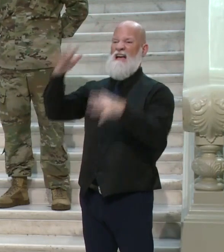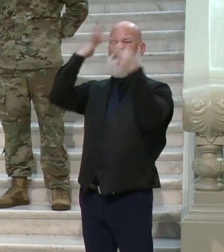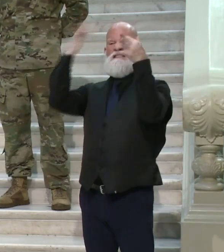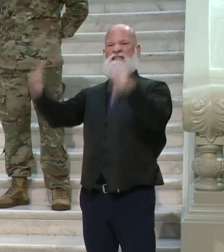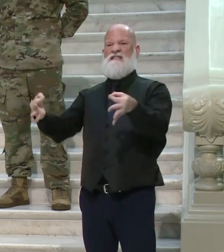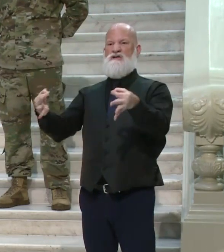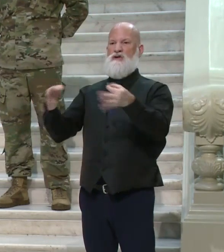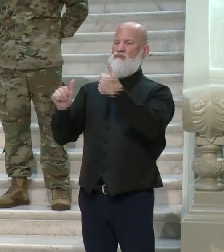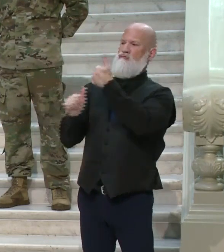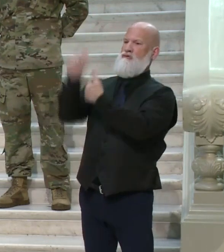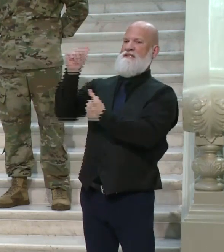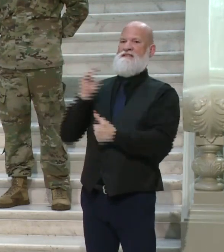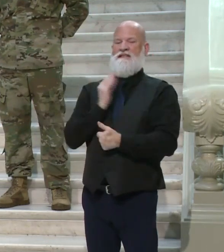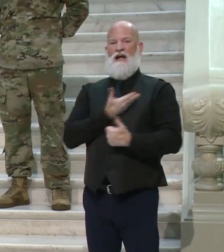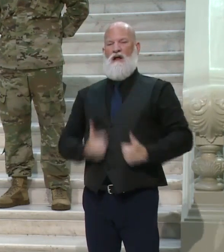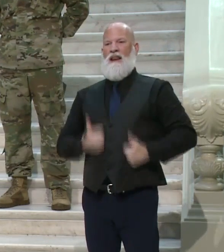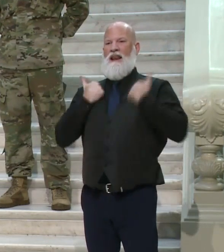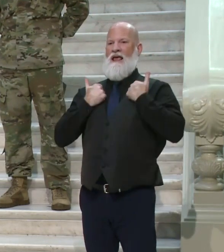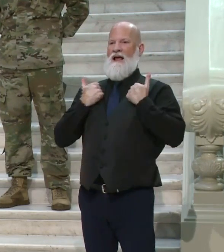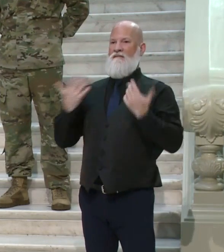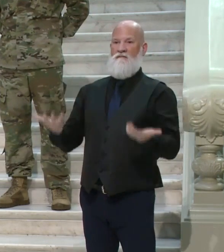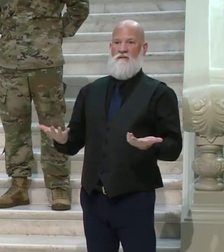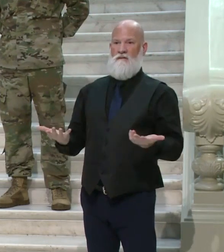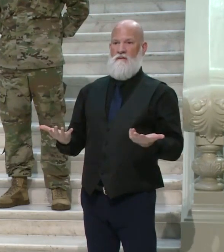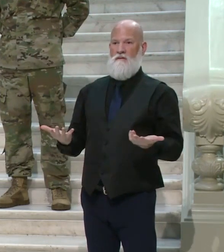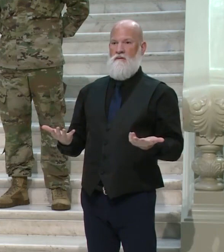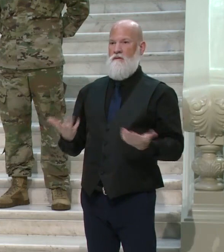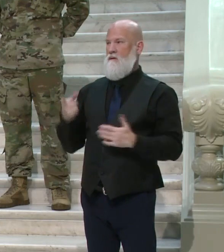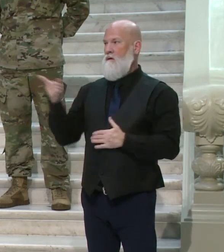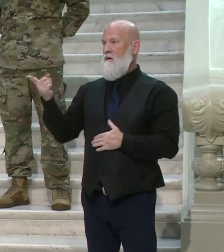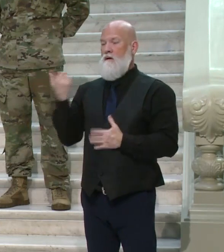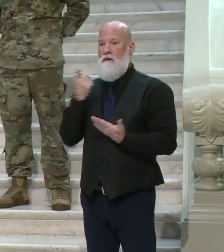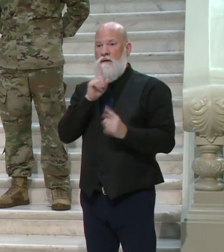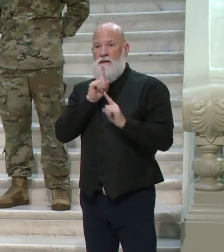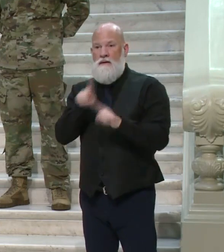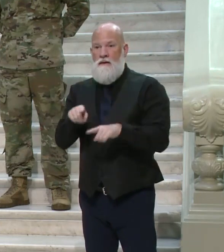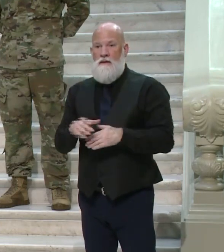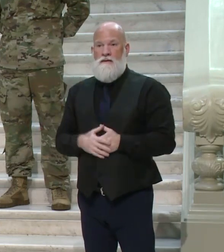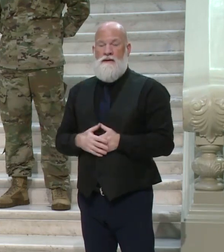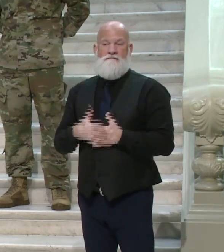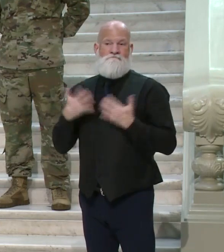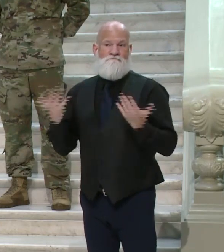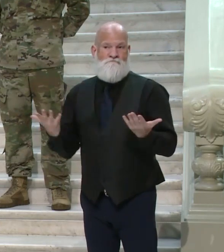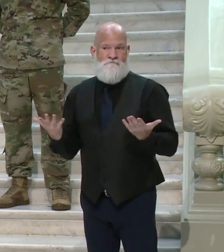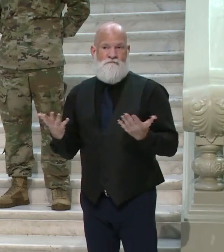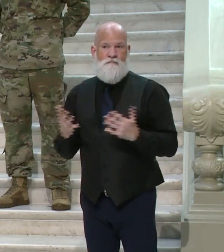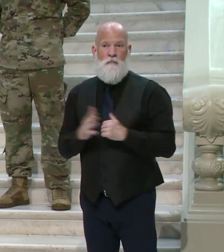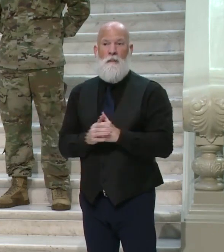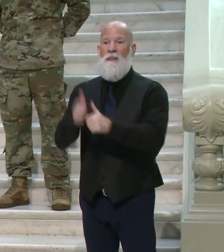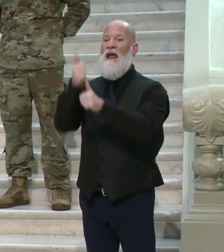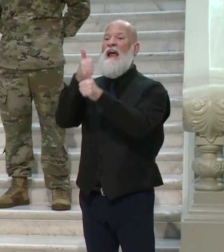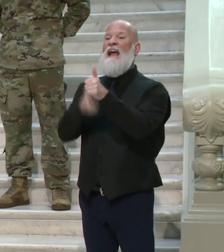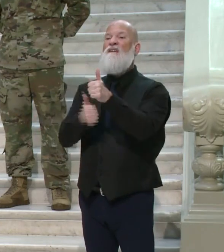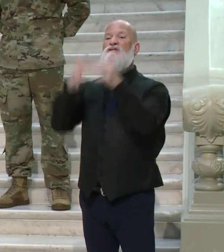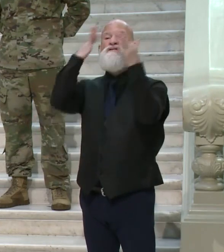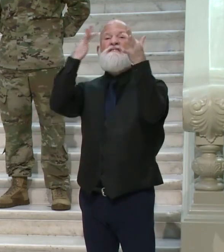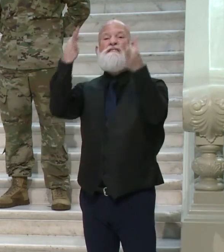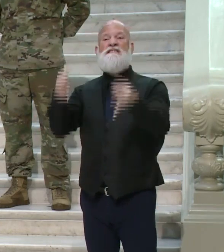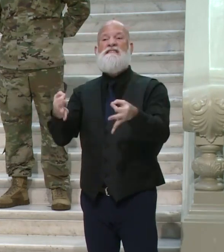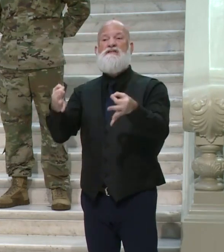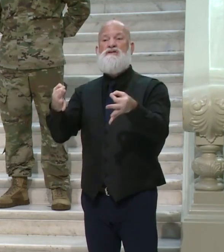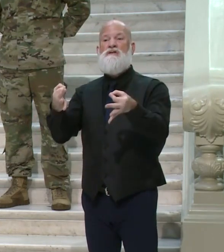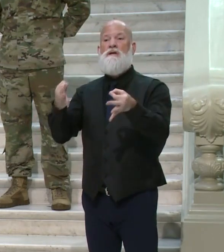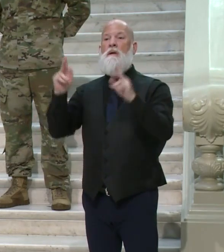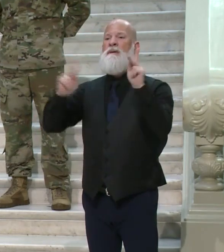danger. What do you have to say to that? Well, I don't, look, every decision I've made, I've had people criticizing me